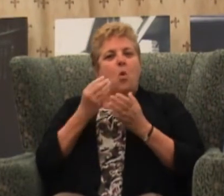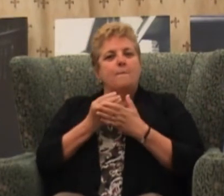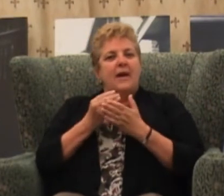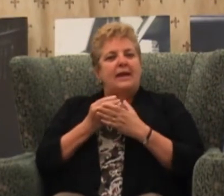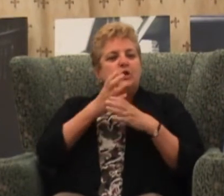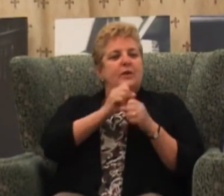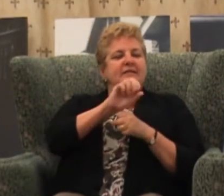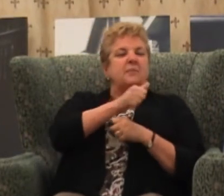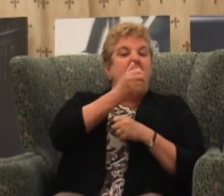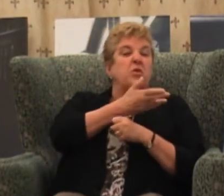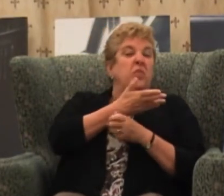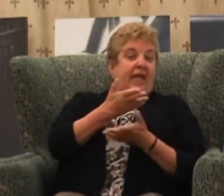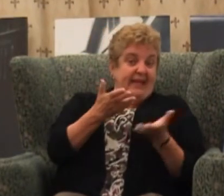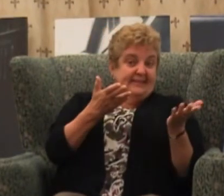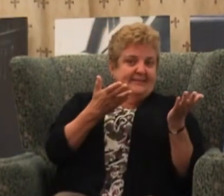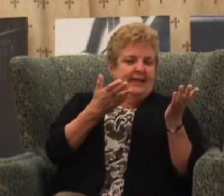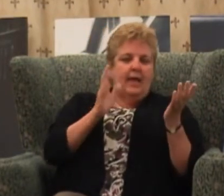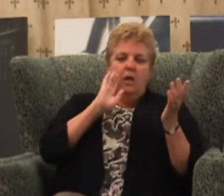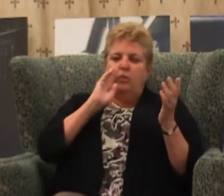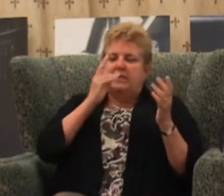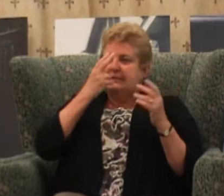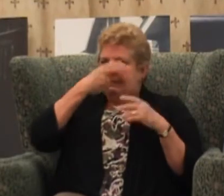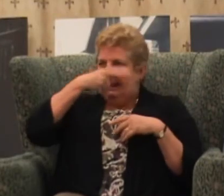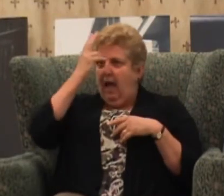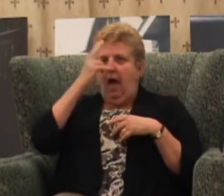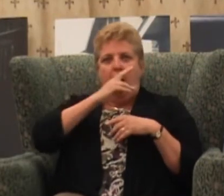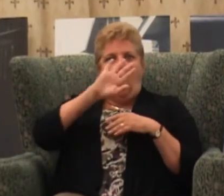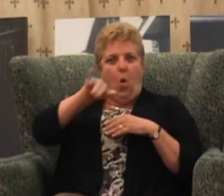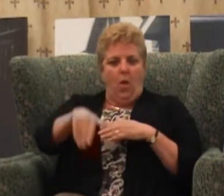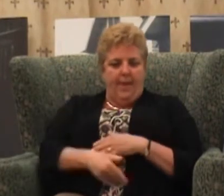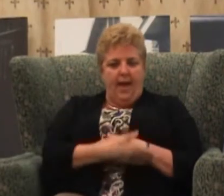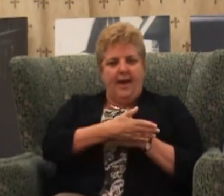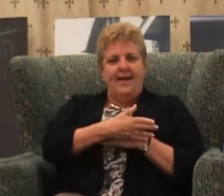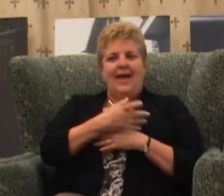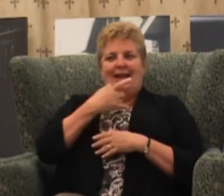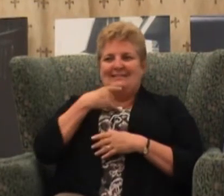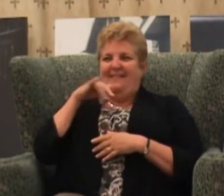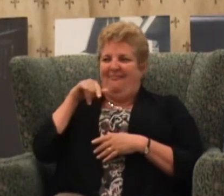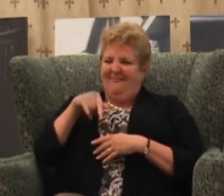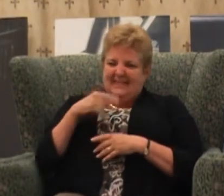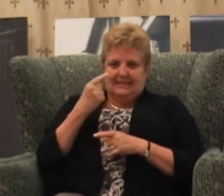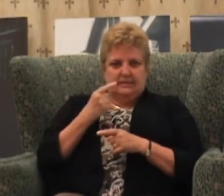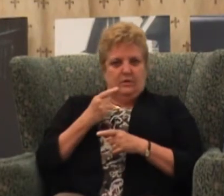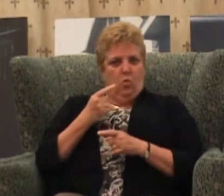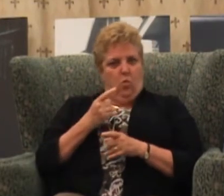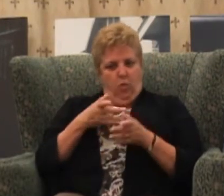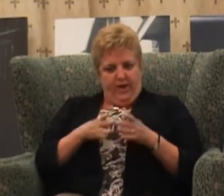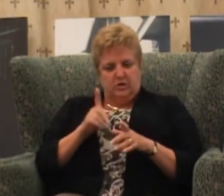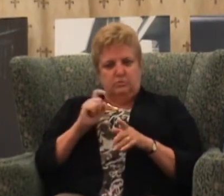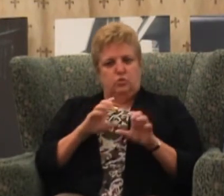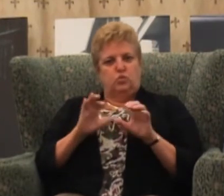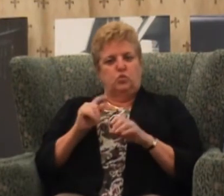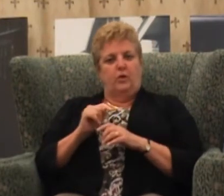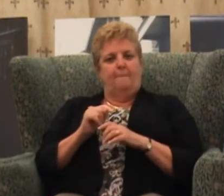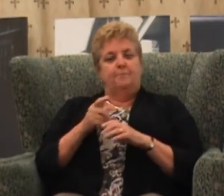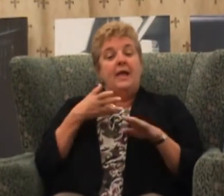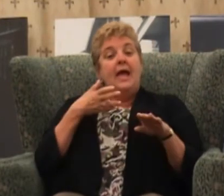get loaded all night. And I thought, this is the way you're supposed to do it. And I went to summer school after my first year of law